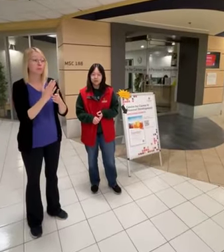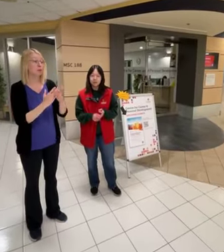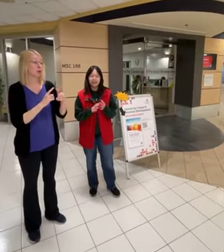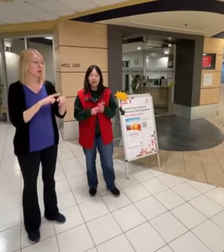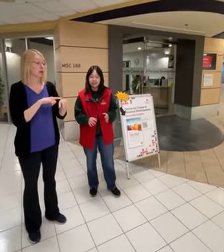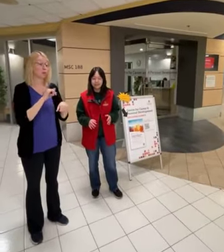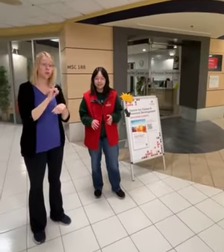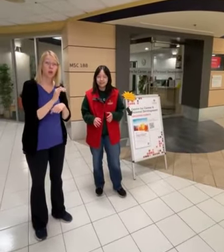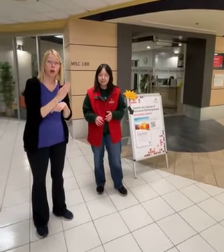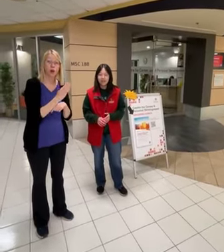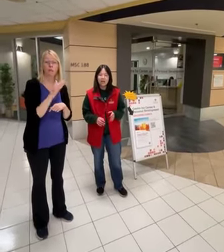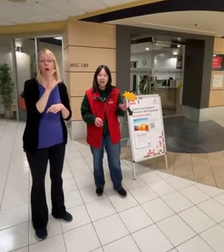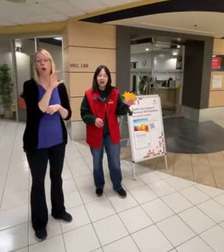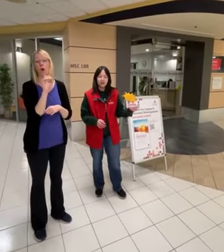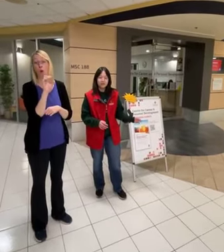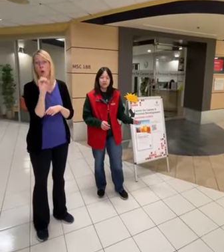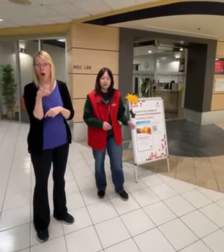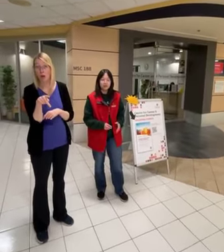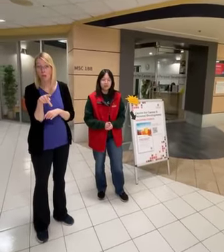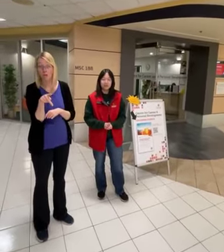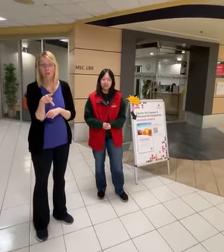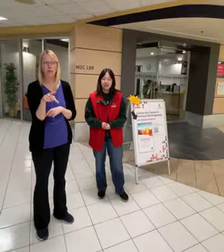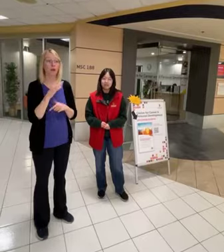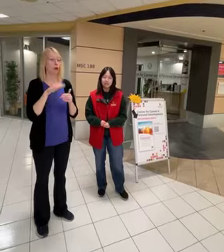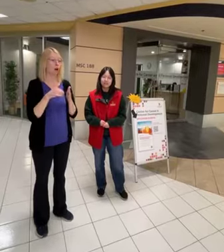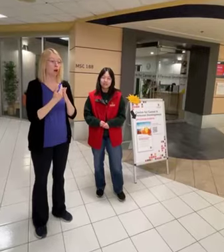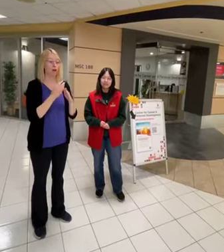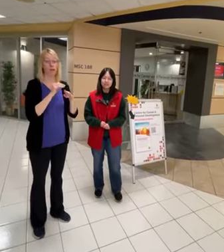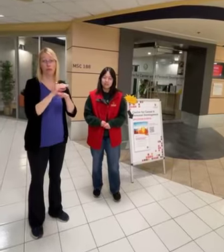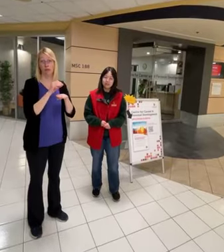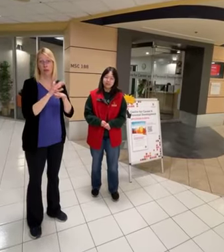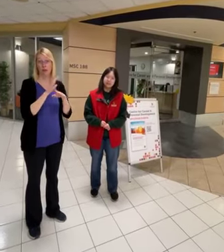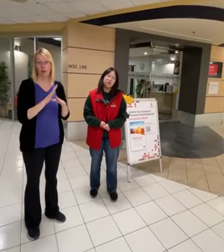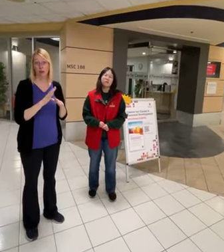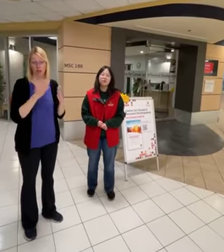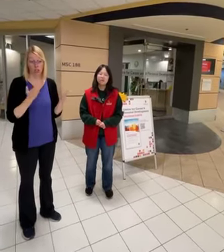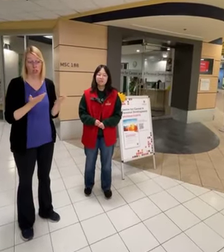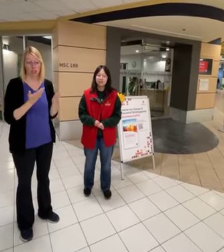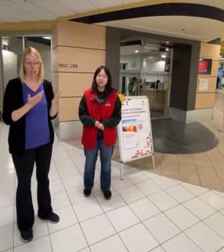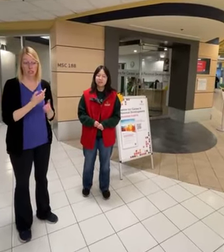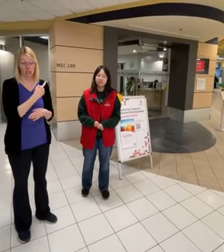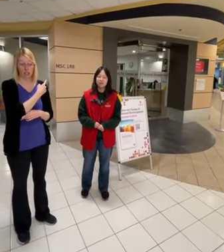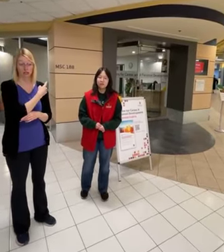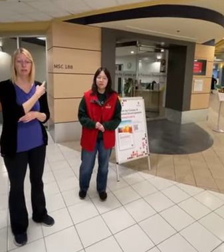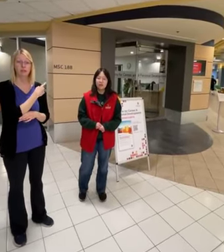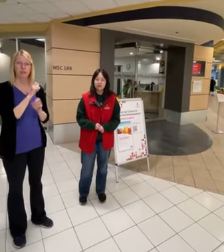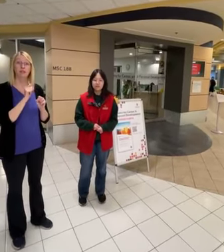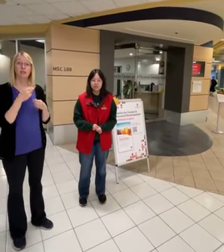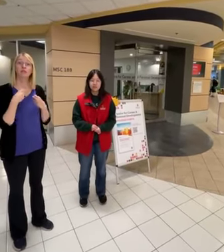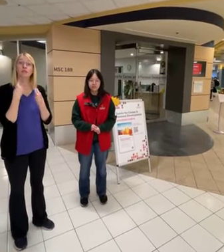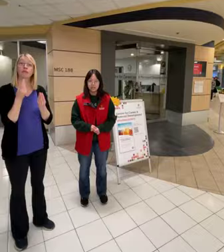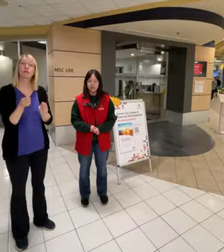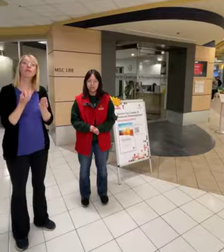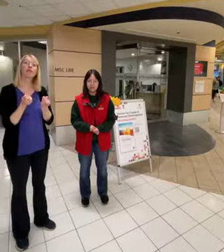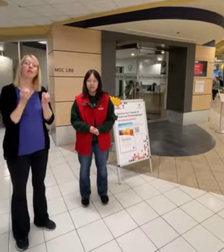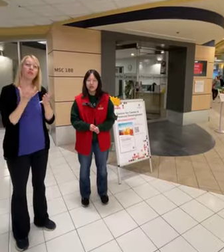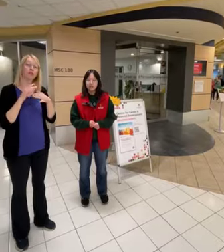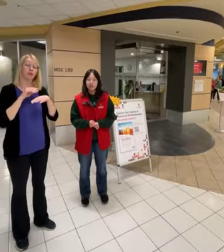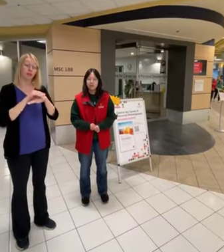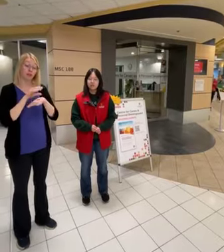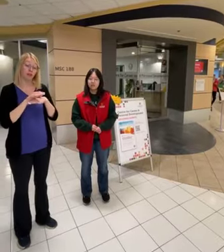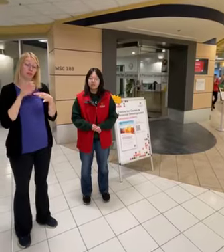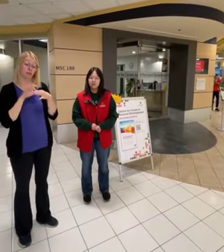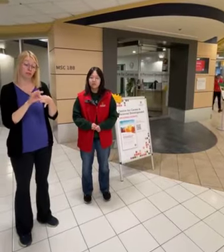co-op opportunity, anything like that, all of the incredible advisors here at CCPD are going to be able to give you a lot of advice relating to